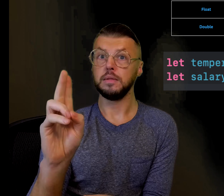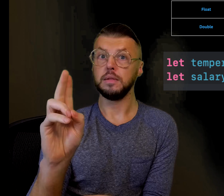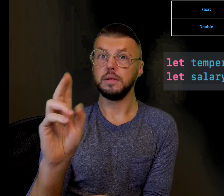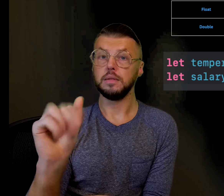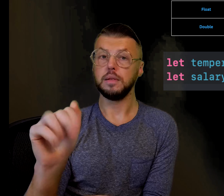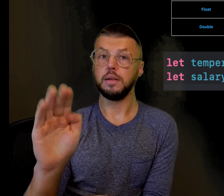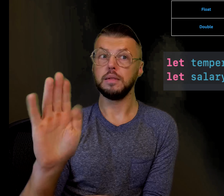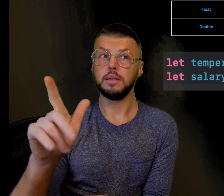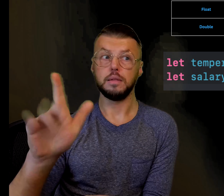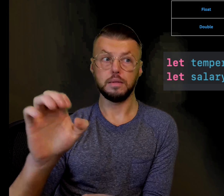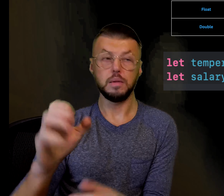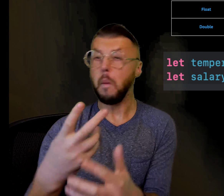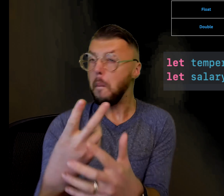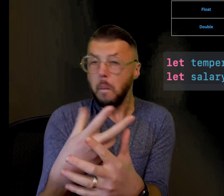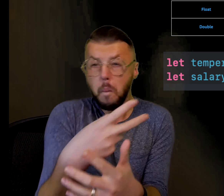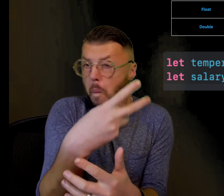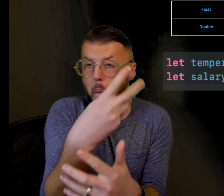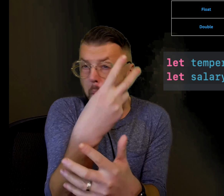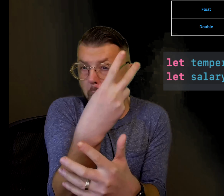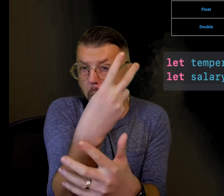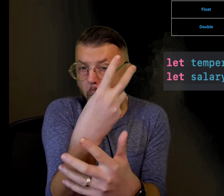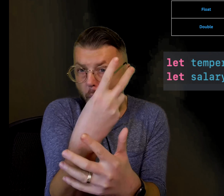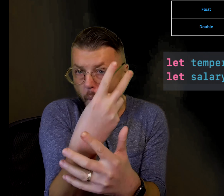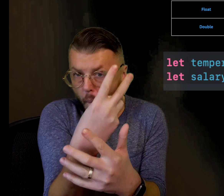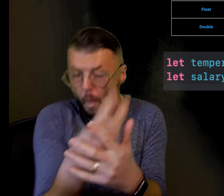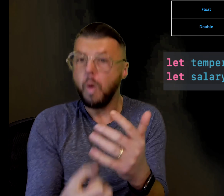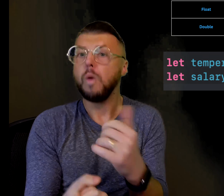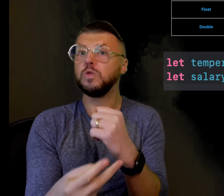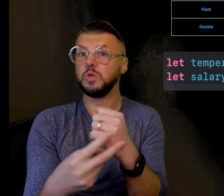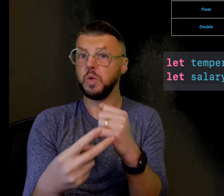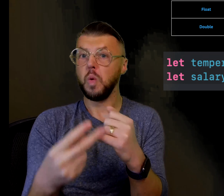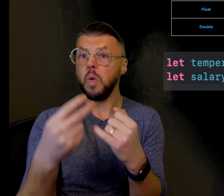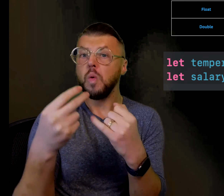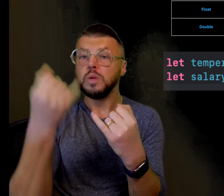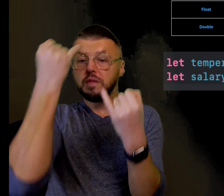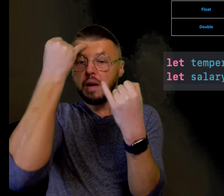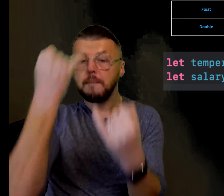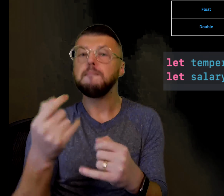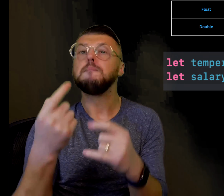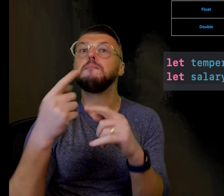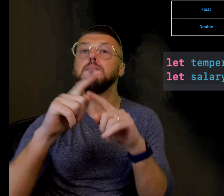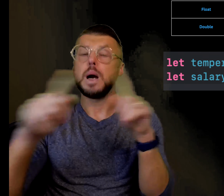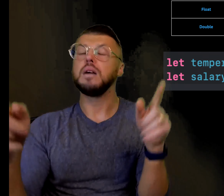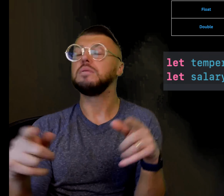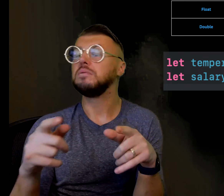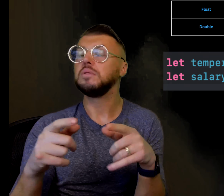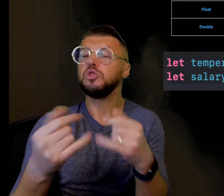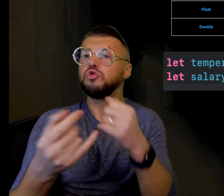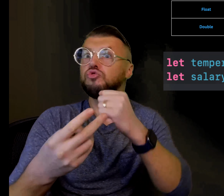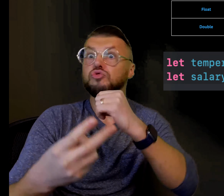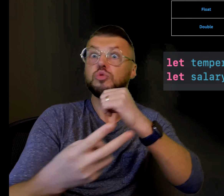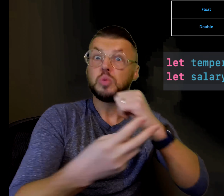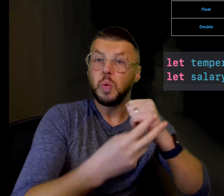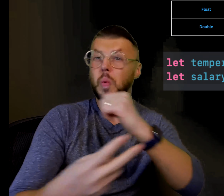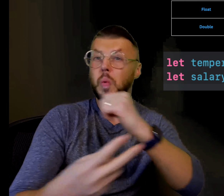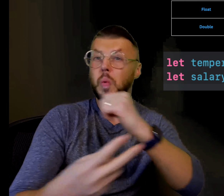Float and double, they both store information, but they